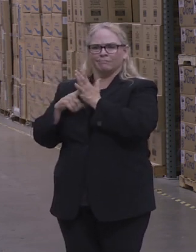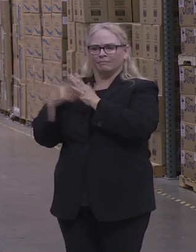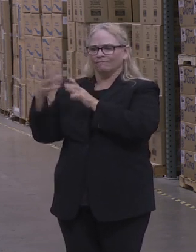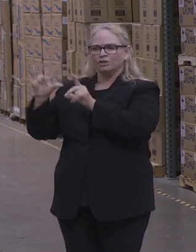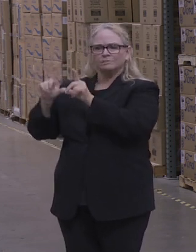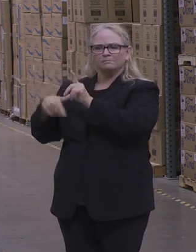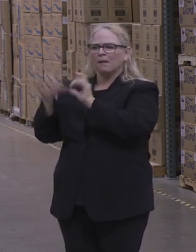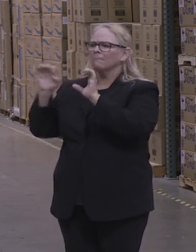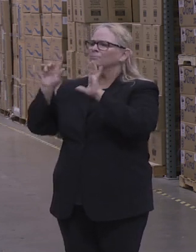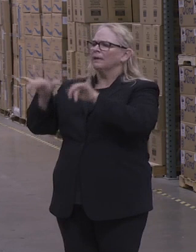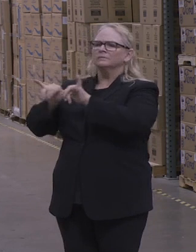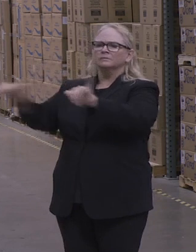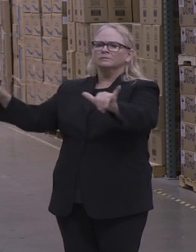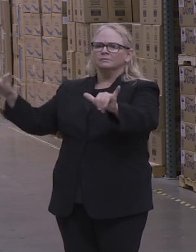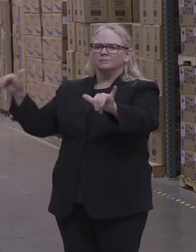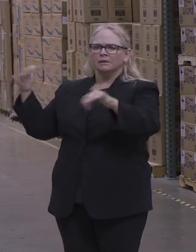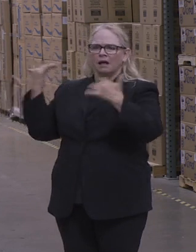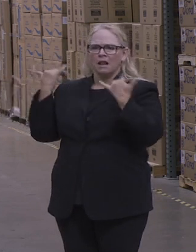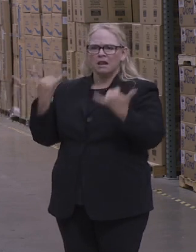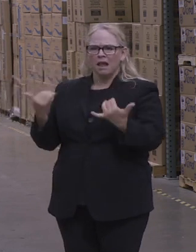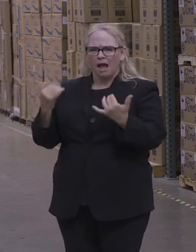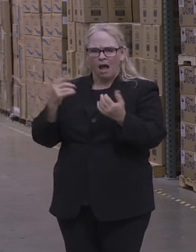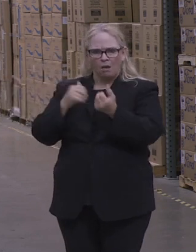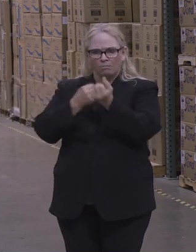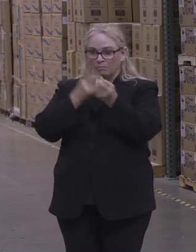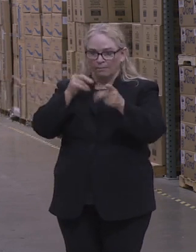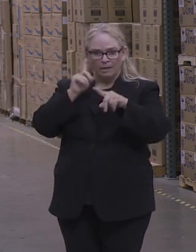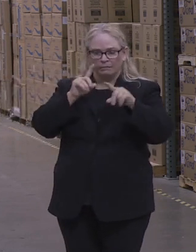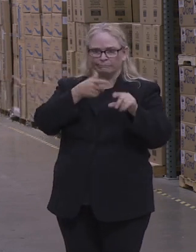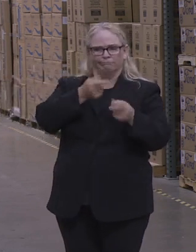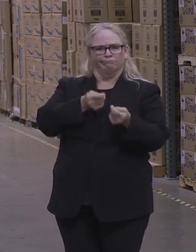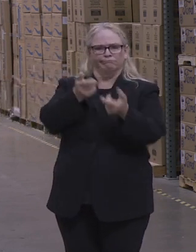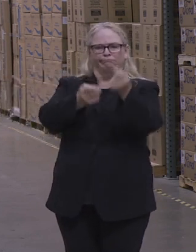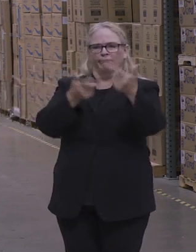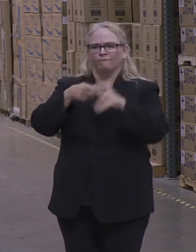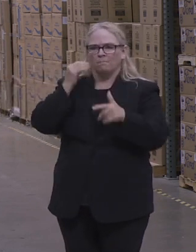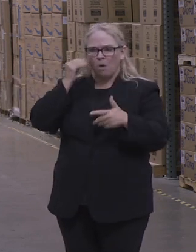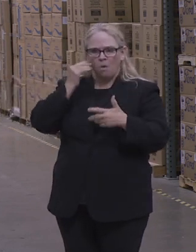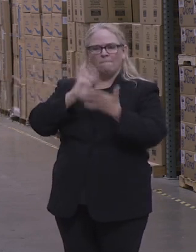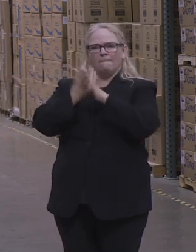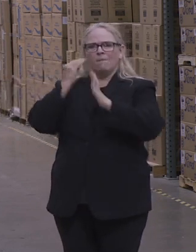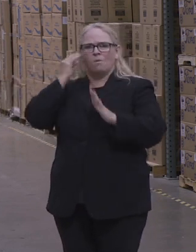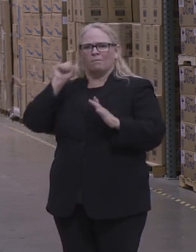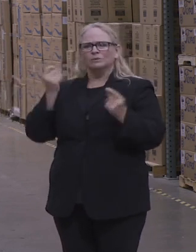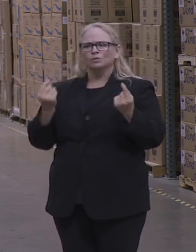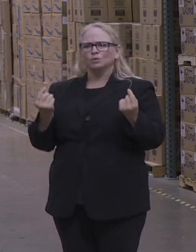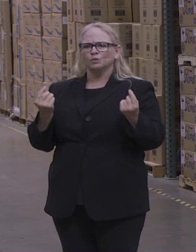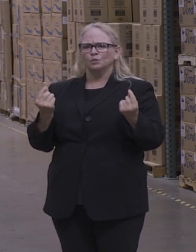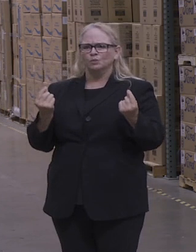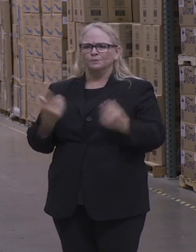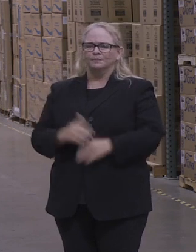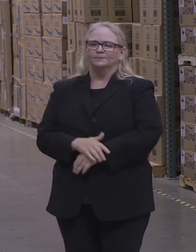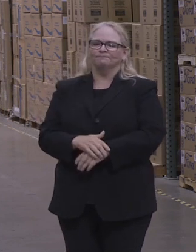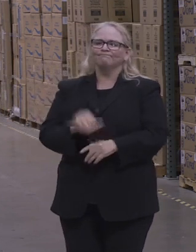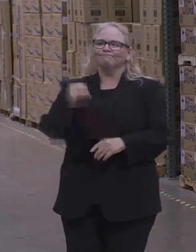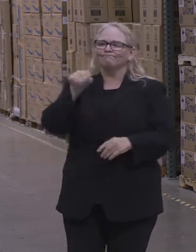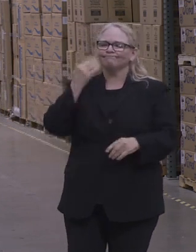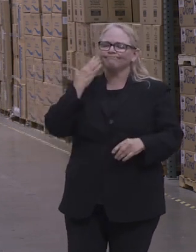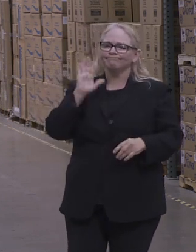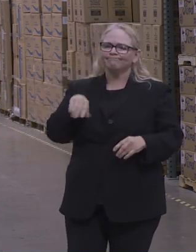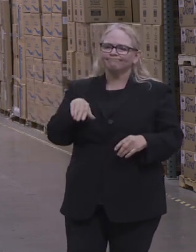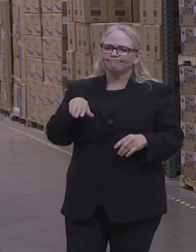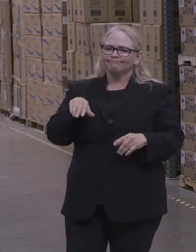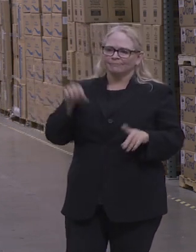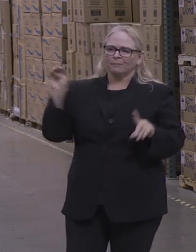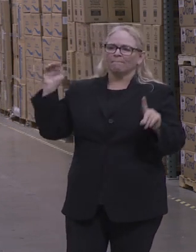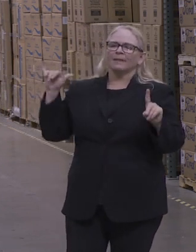wisdom in Mayor Schaaf's comments to you, comments to me. She's made the abundantly clear privately, to her credit, for many,